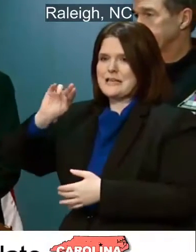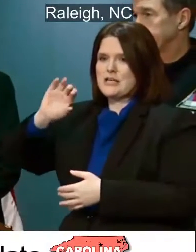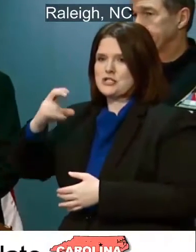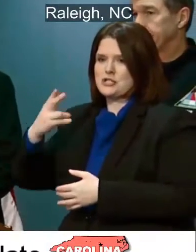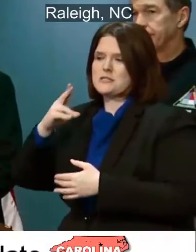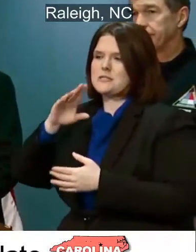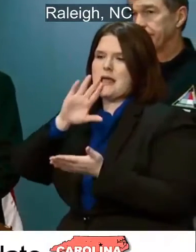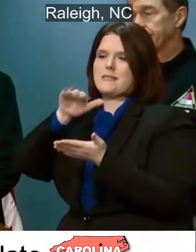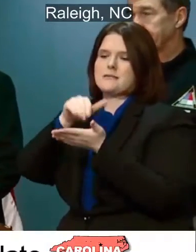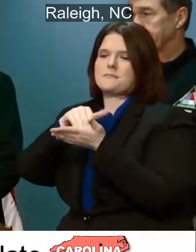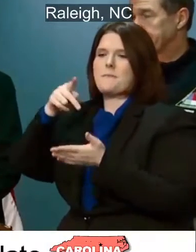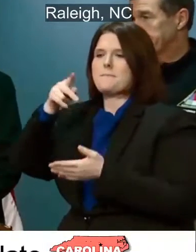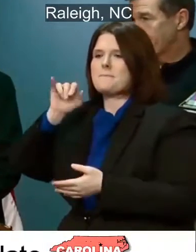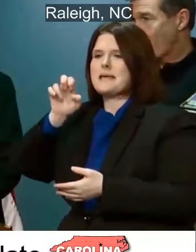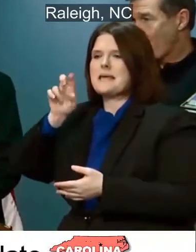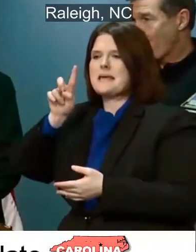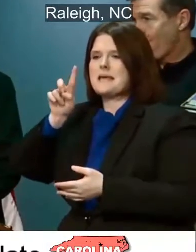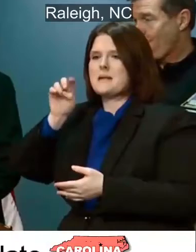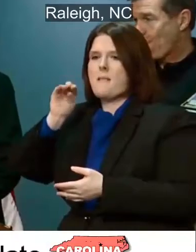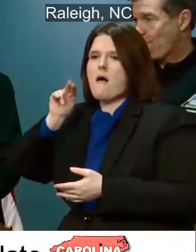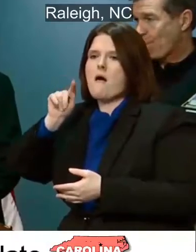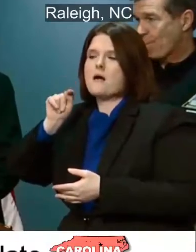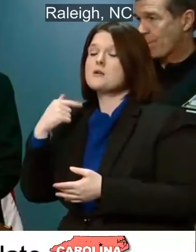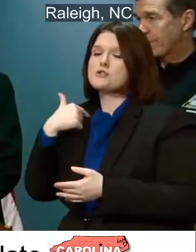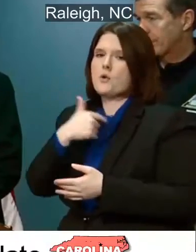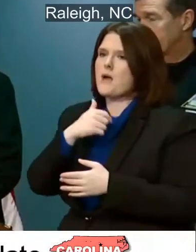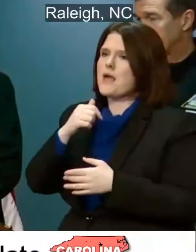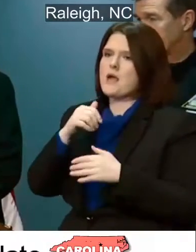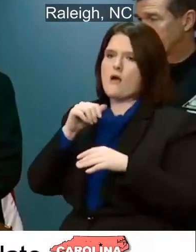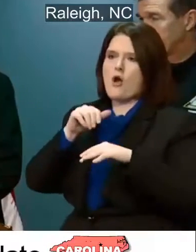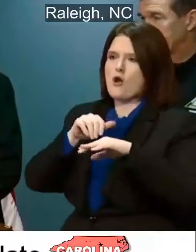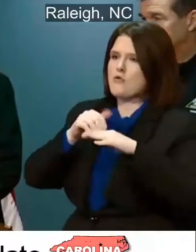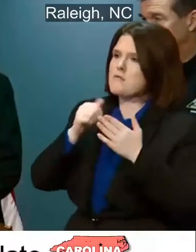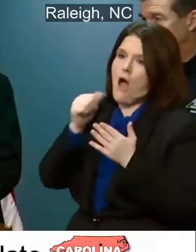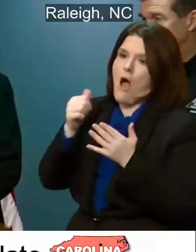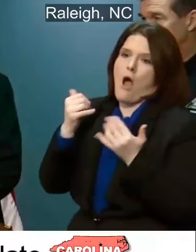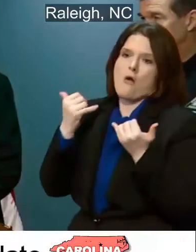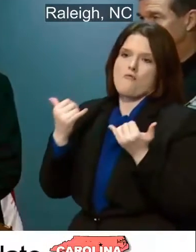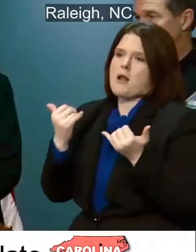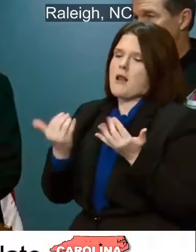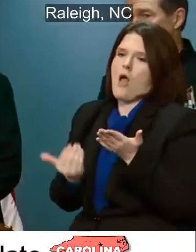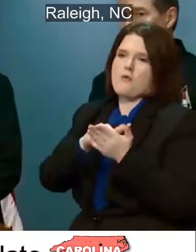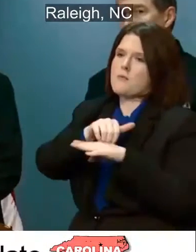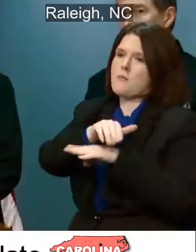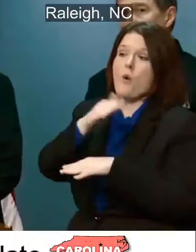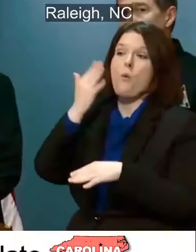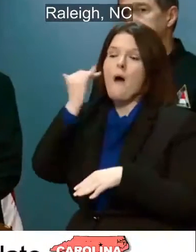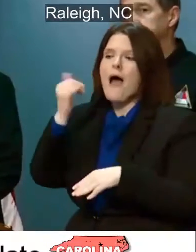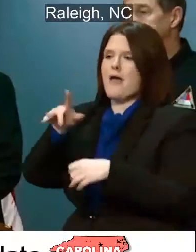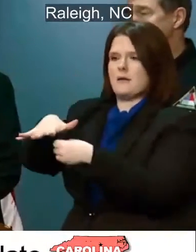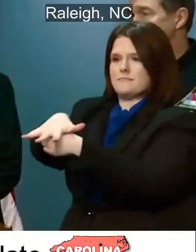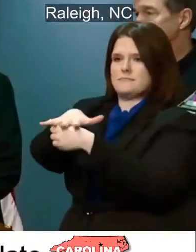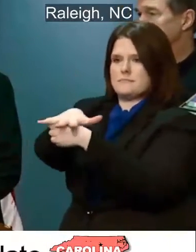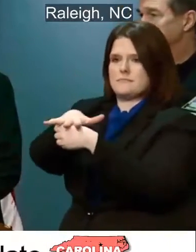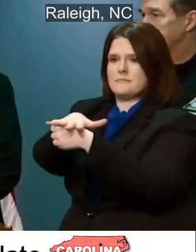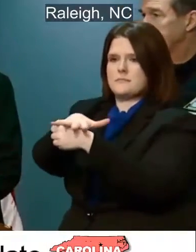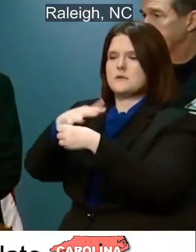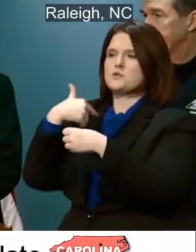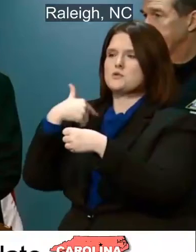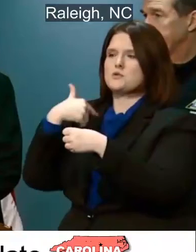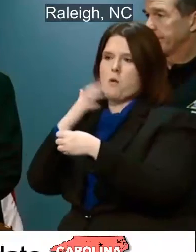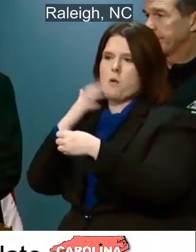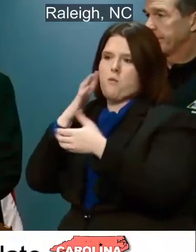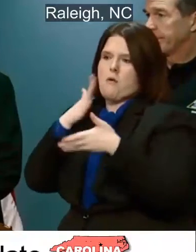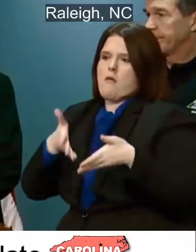have relocated and redeployed zero crews. All of our crews are organic to those counties that they work in. We're going to continue to do